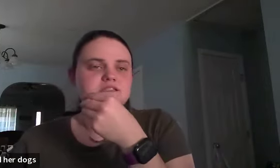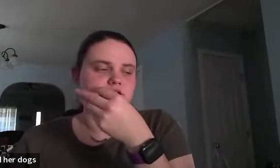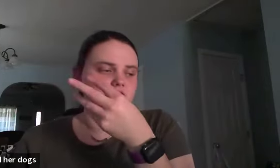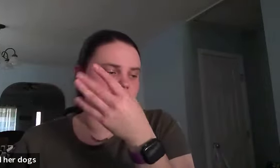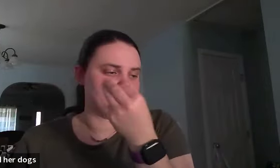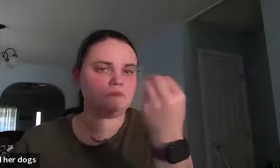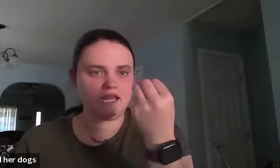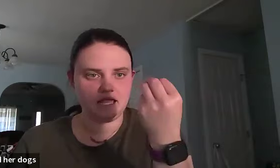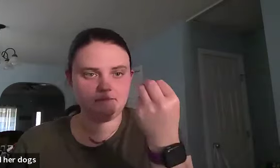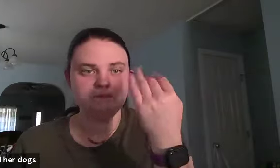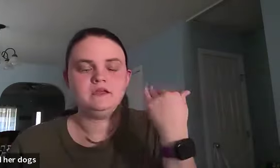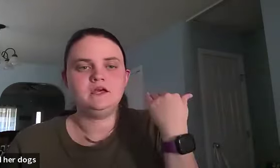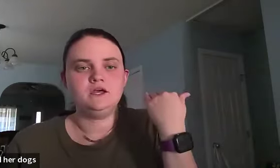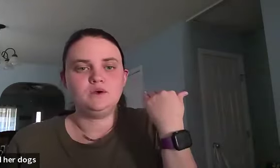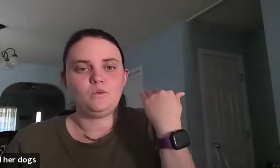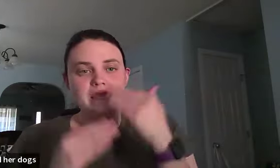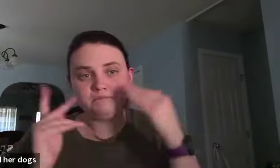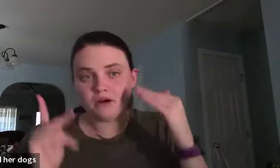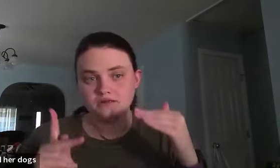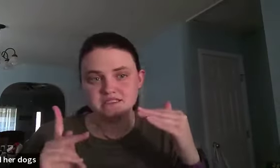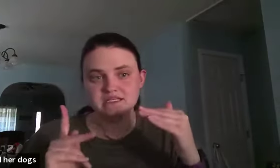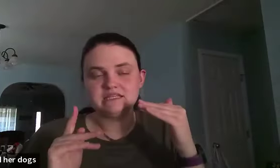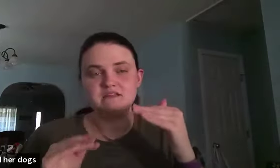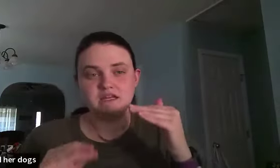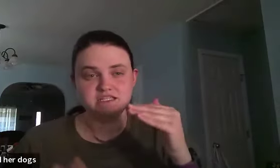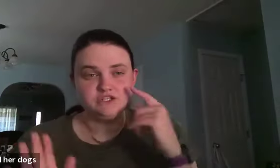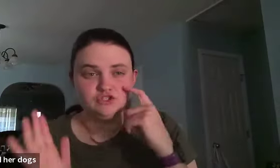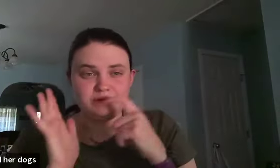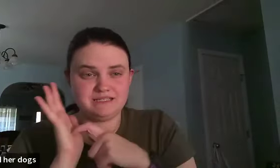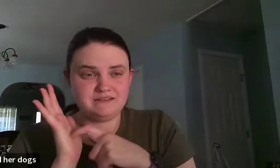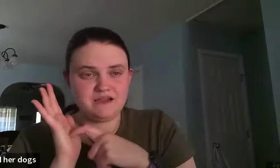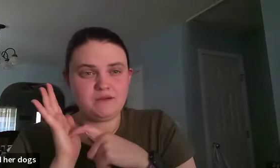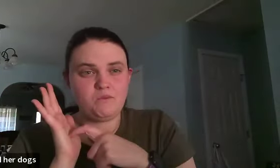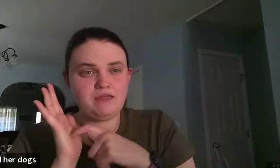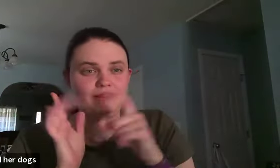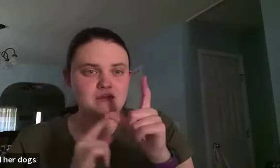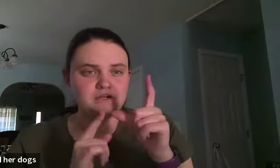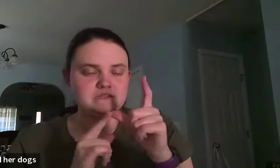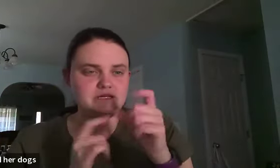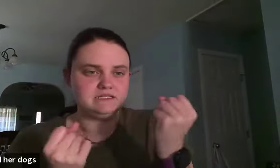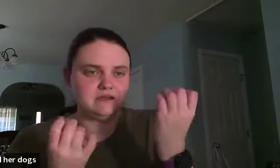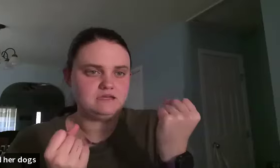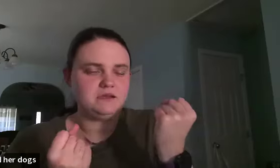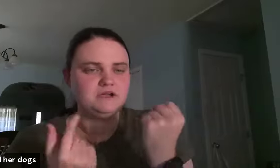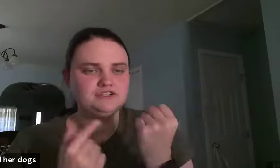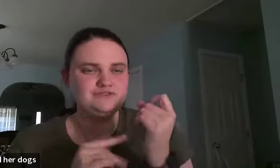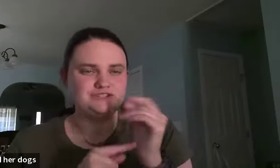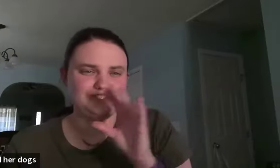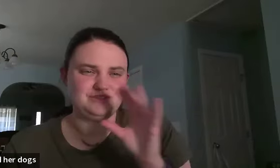versus Monday? In person, it's a lot easier to identify what letter is being signed compared to versus